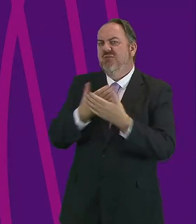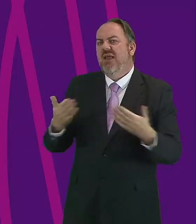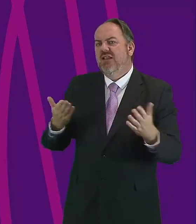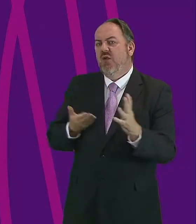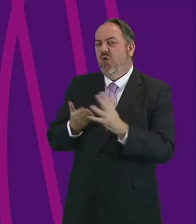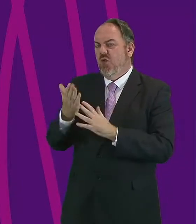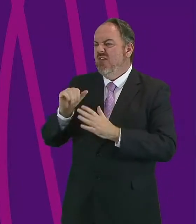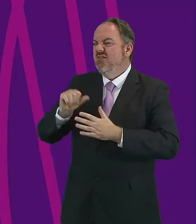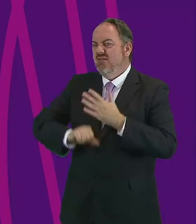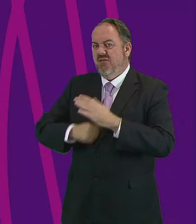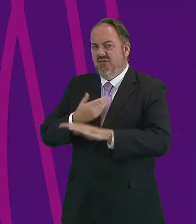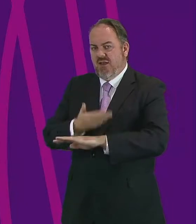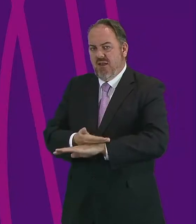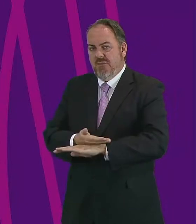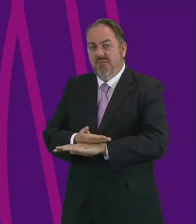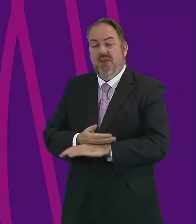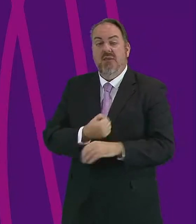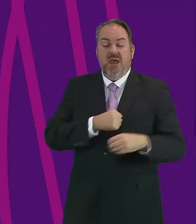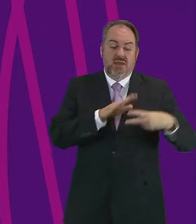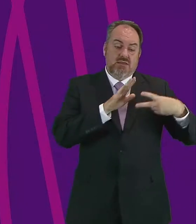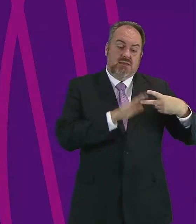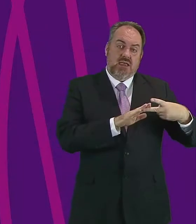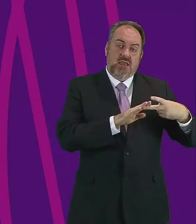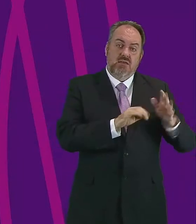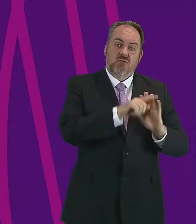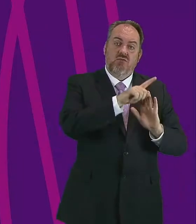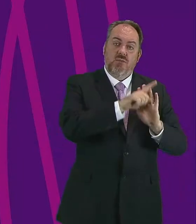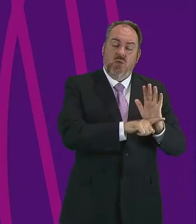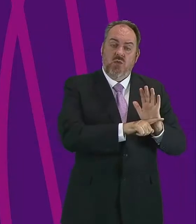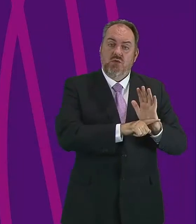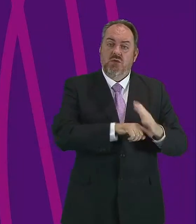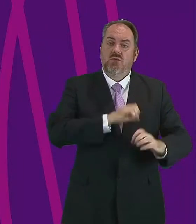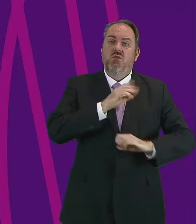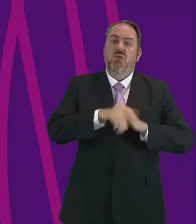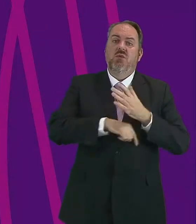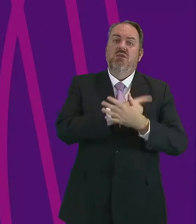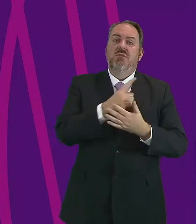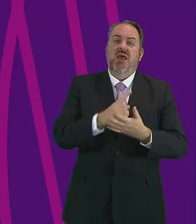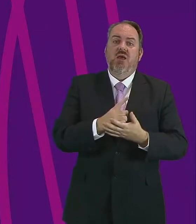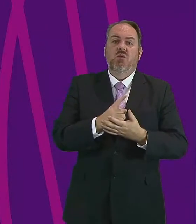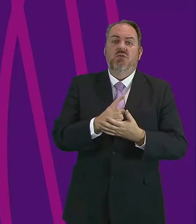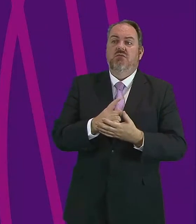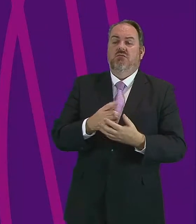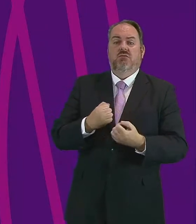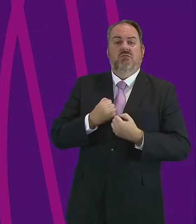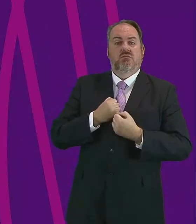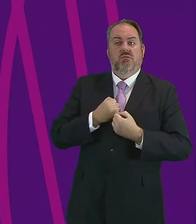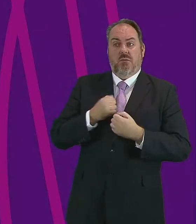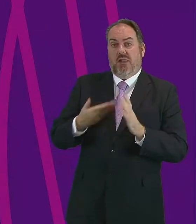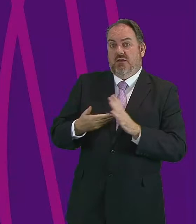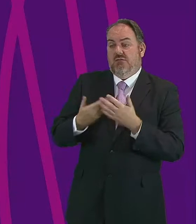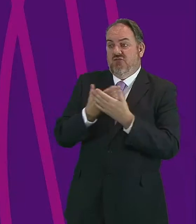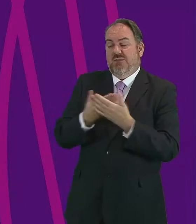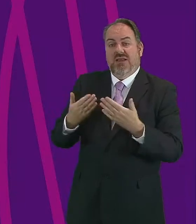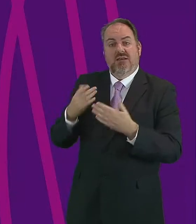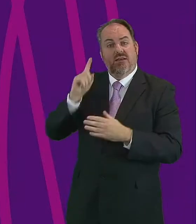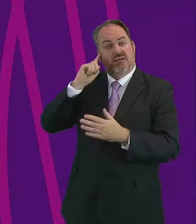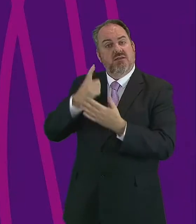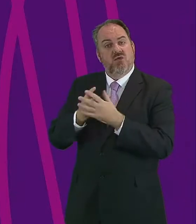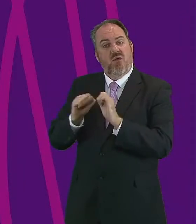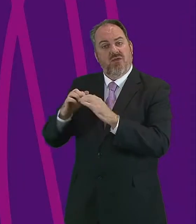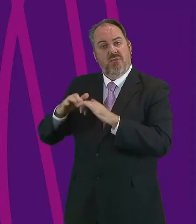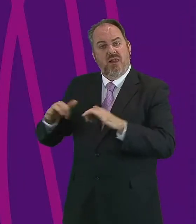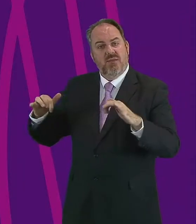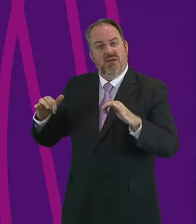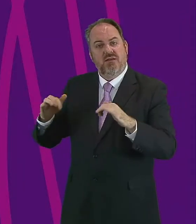our second report, I announced our intention to extend, through regulations subject to the will of the Parliament, the expiry date of the Scottish Acts to the